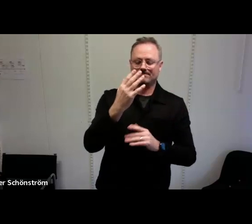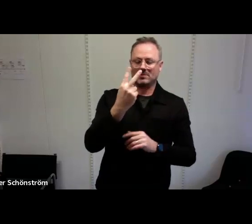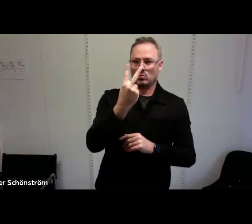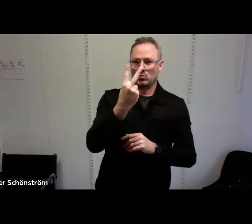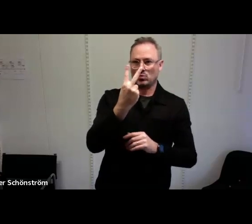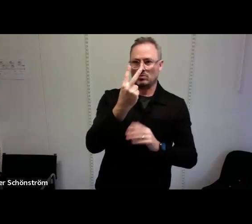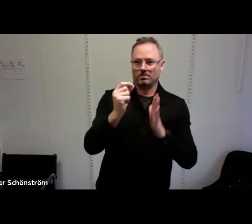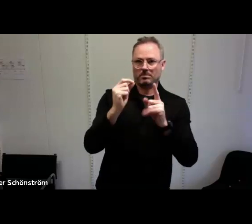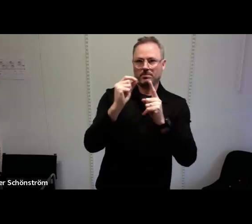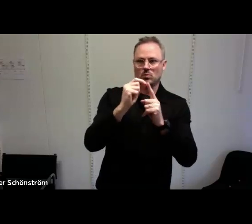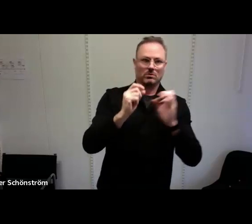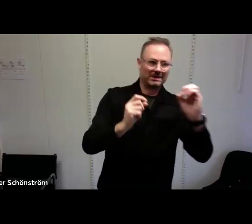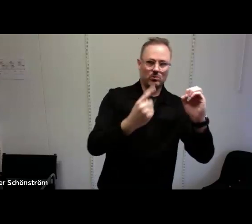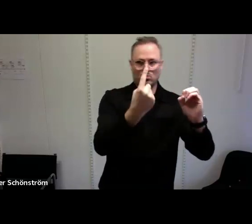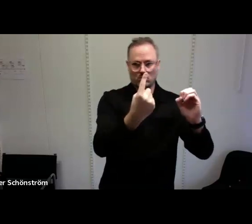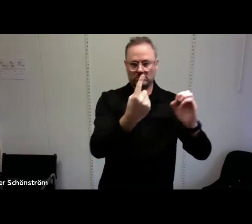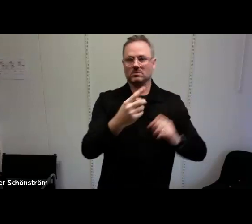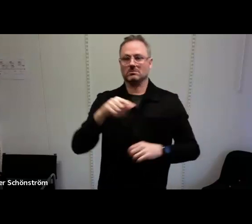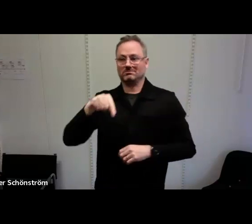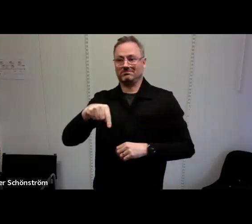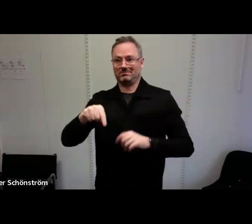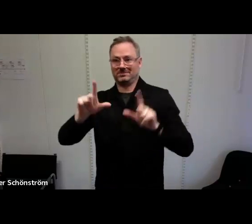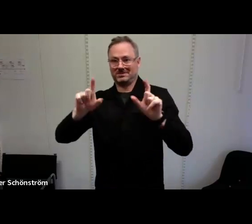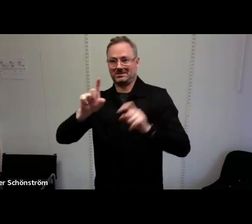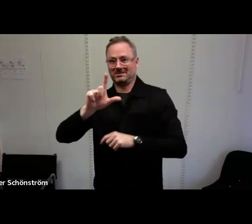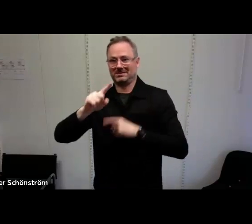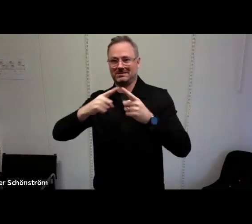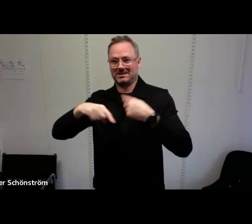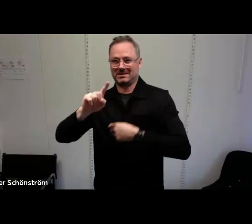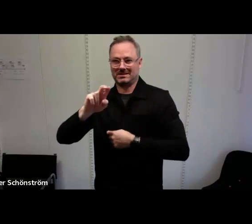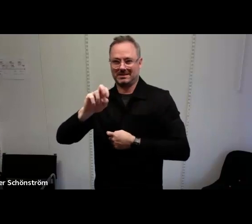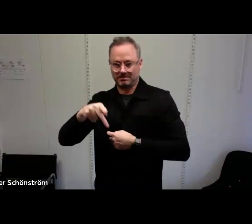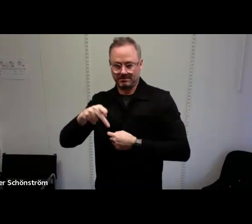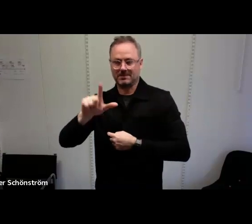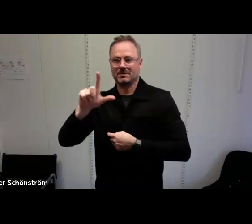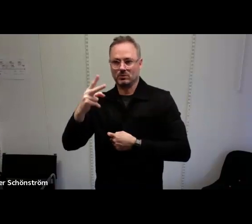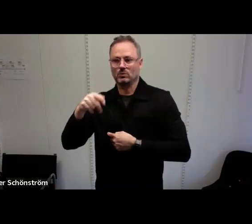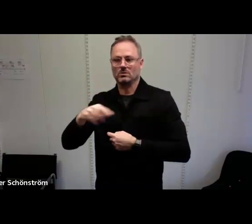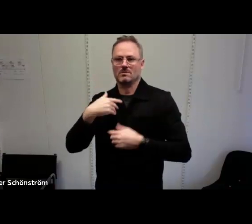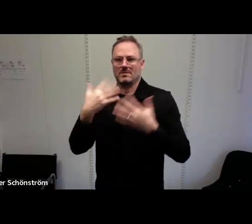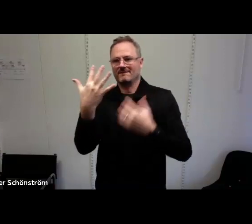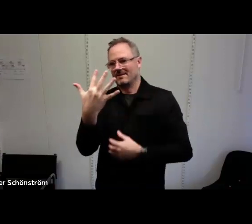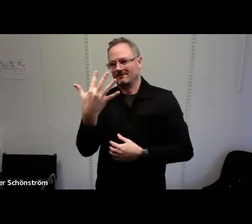Now, in the previous test, I talked about the binary options for scoring